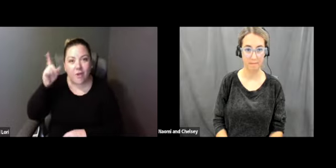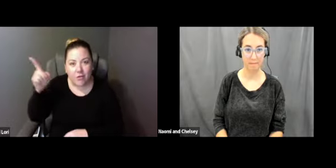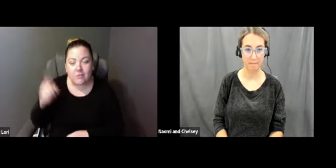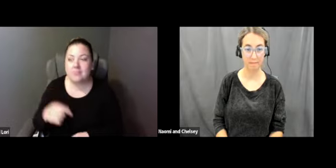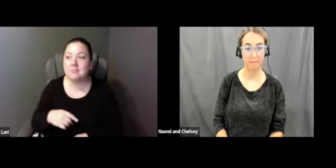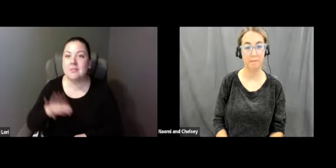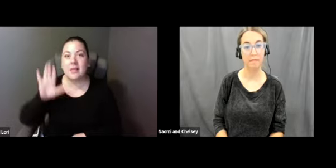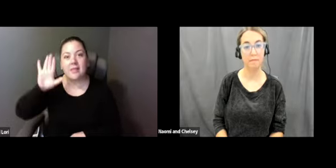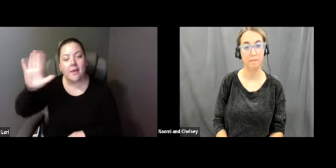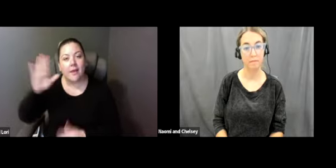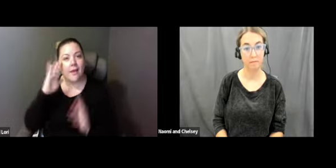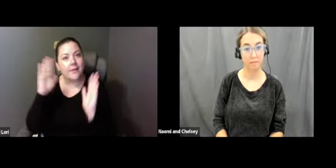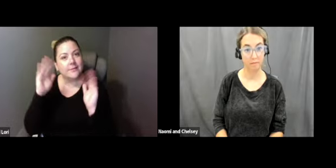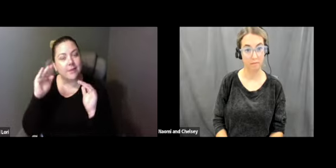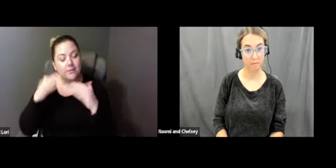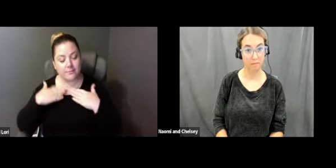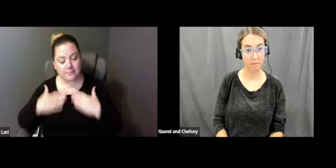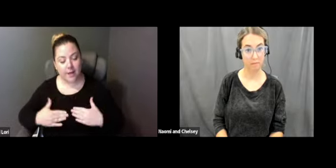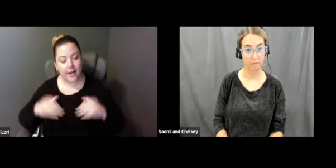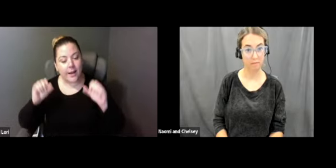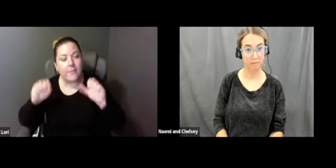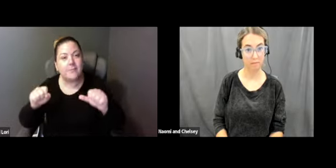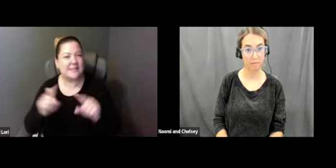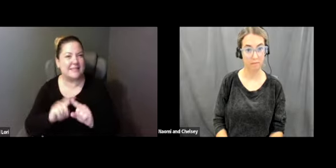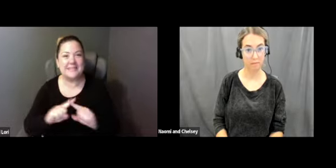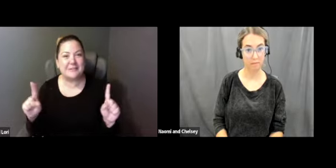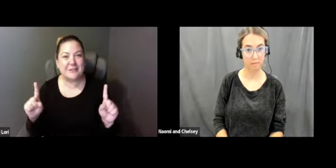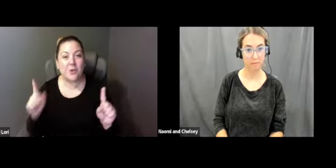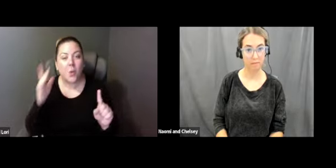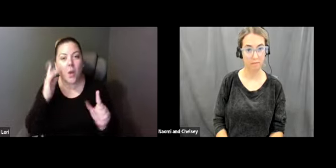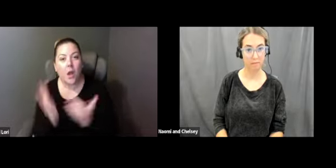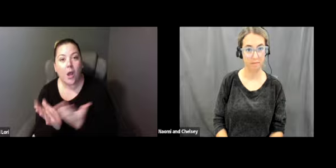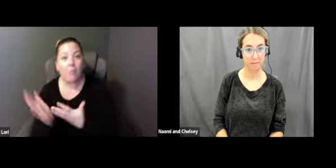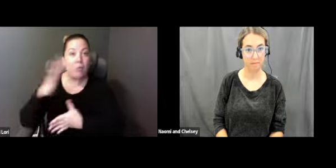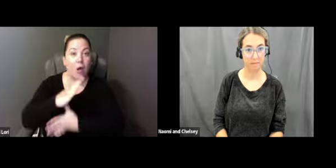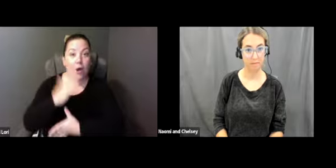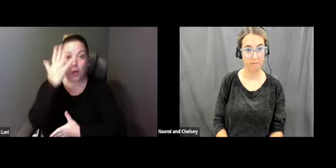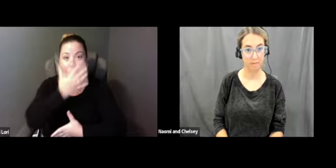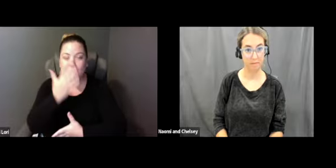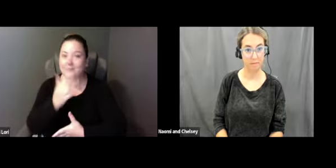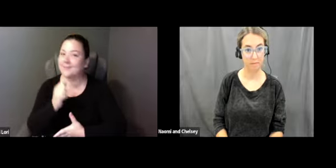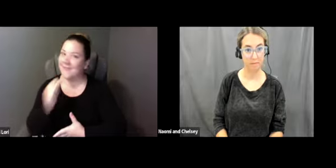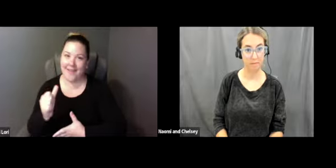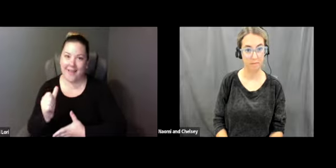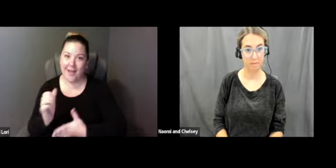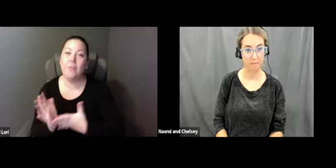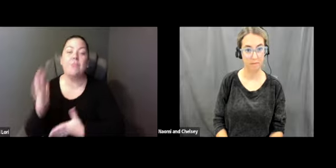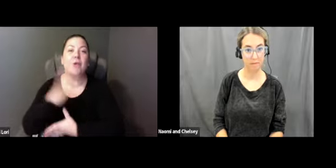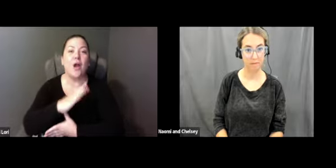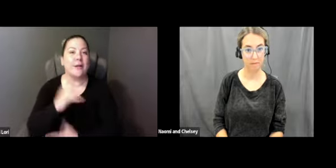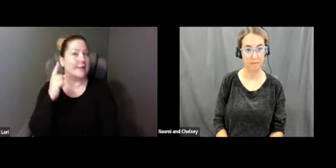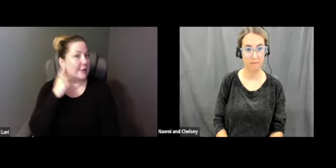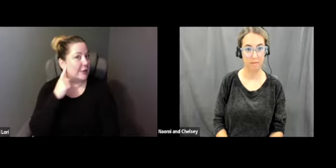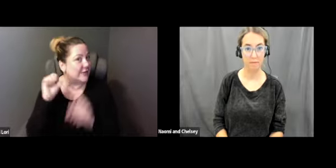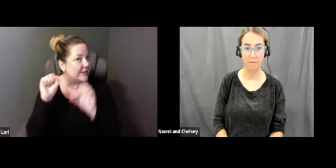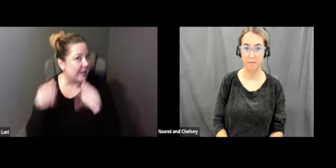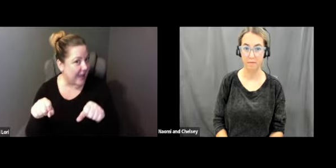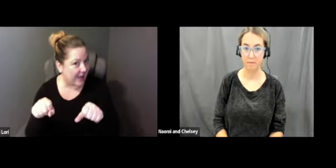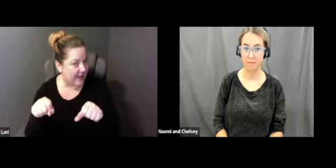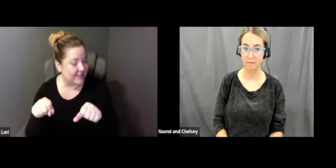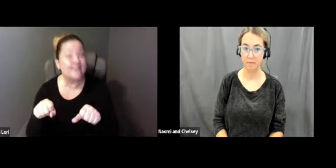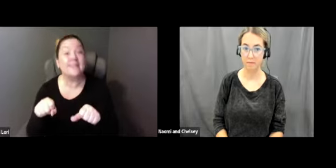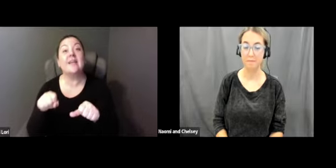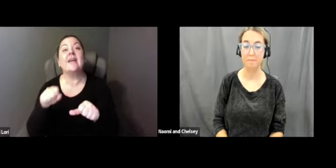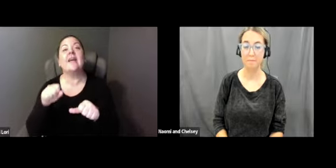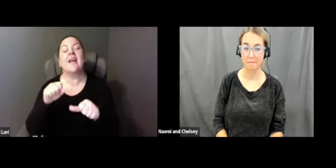many ways because the biggest priority in life was having the ability to hear. And then everything felt second to that.